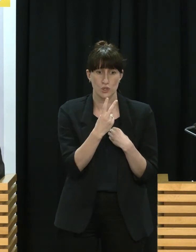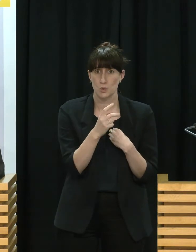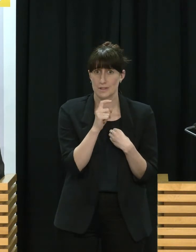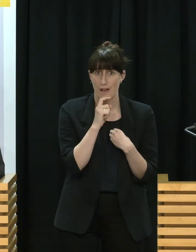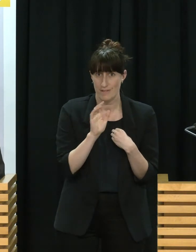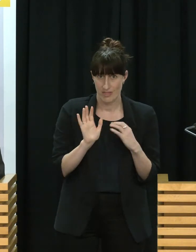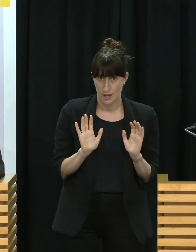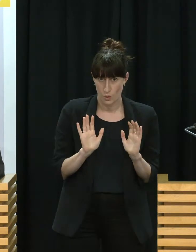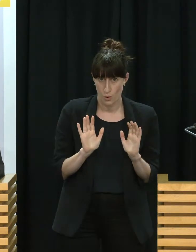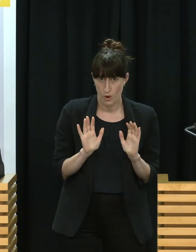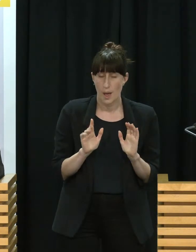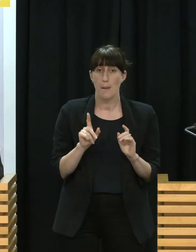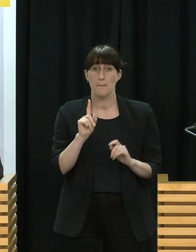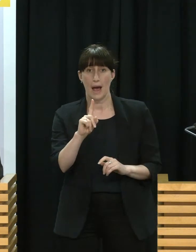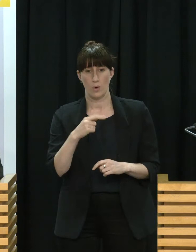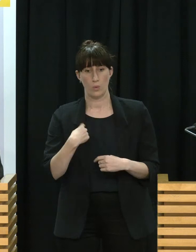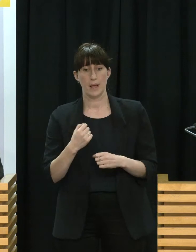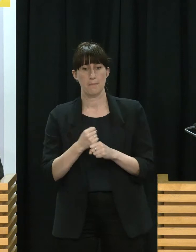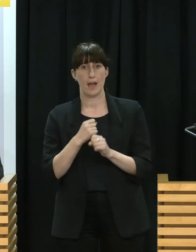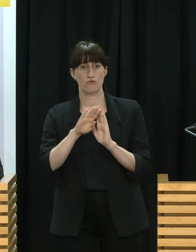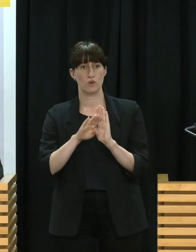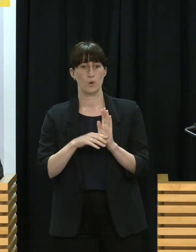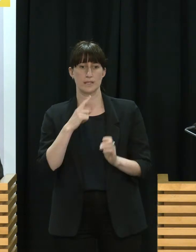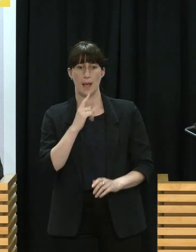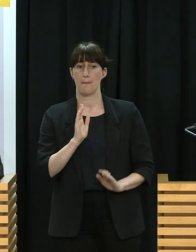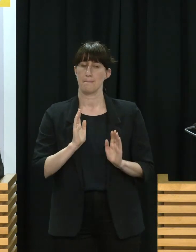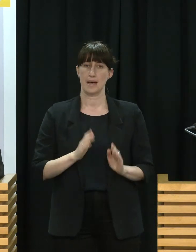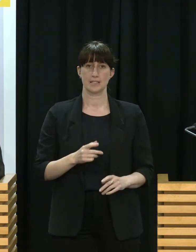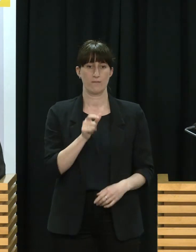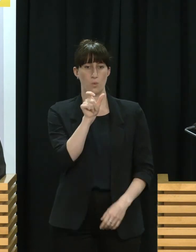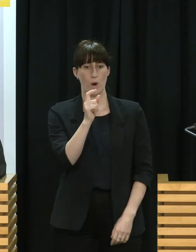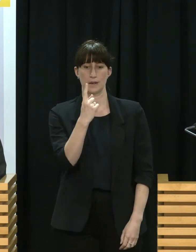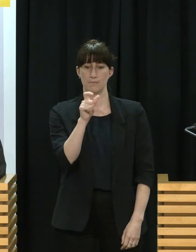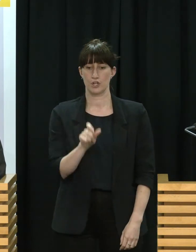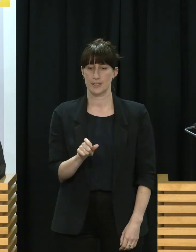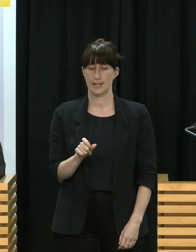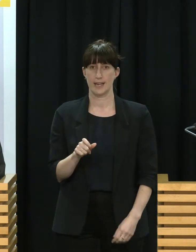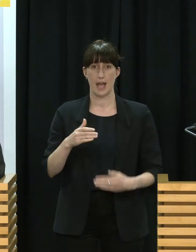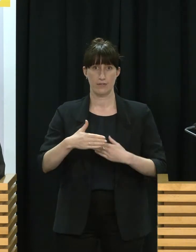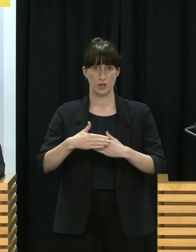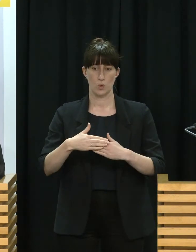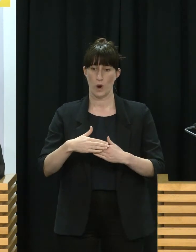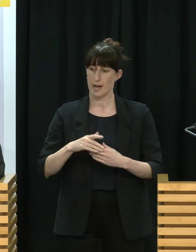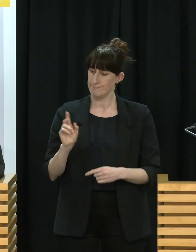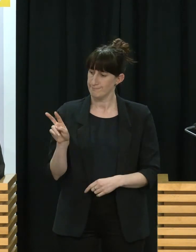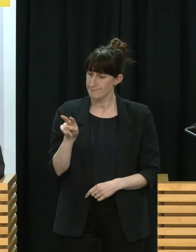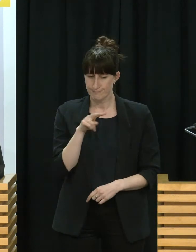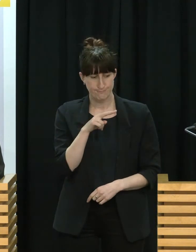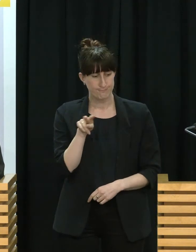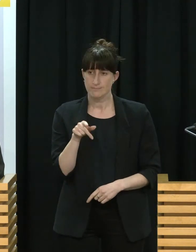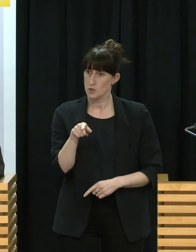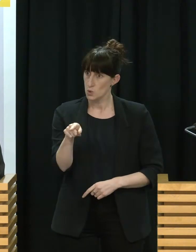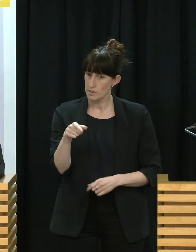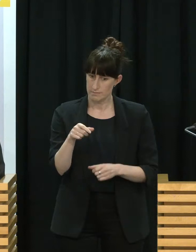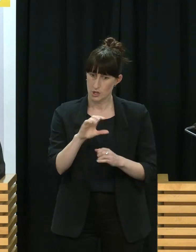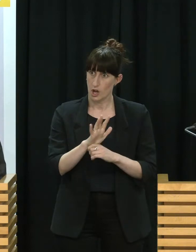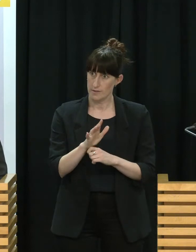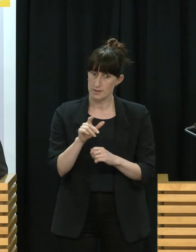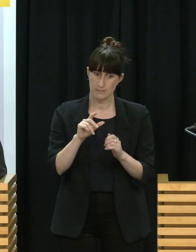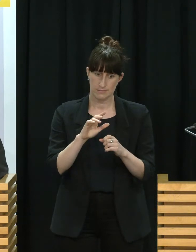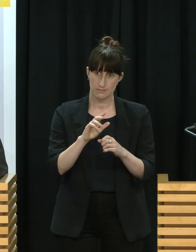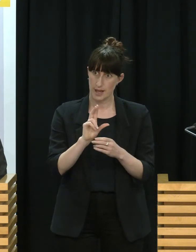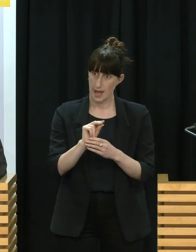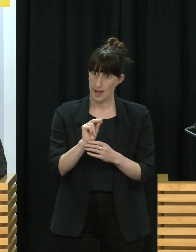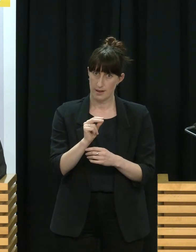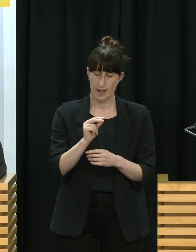on the door, and you've got to turn customers away who aren't signing in, I think that becomes quite challenging.